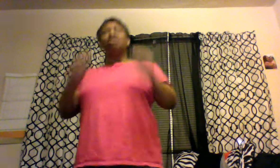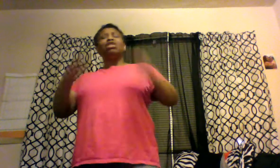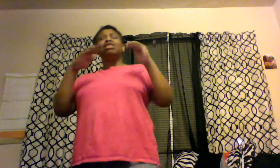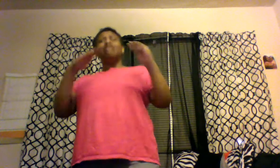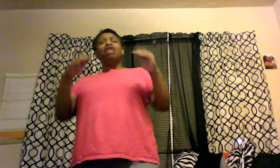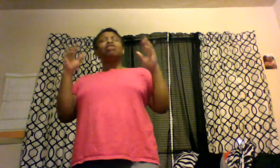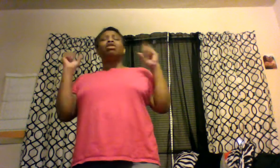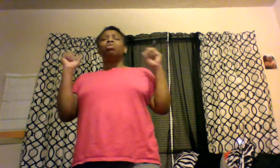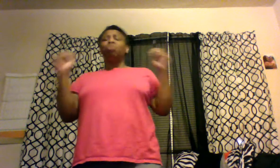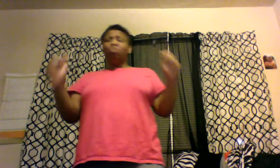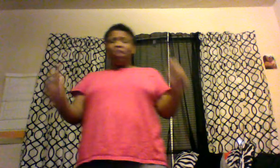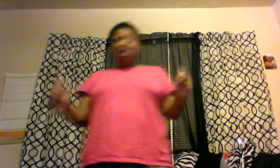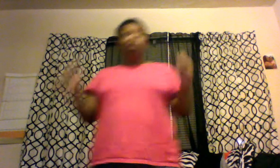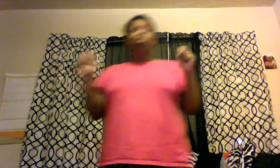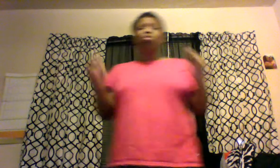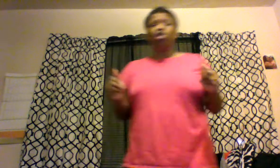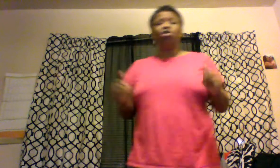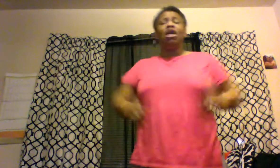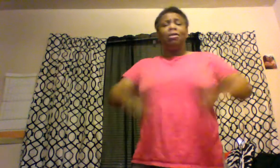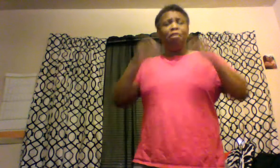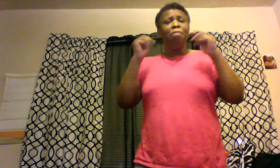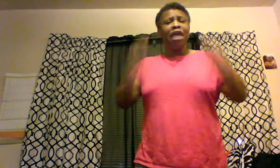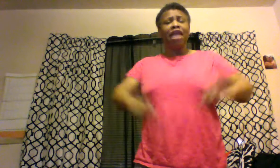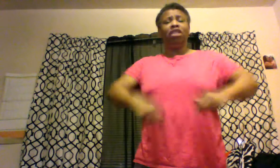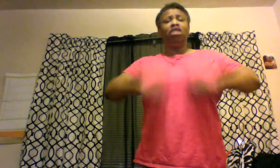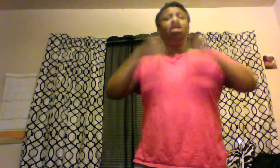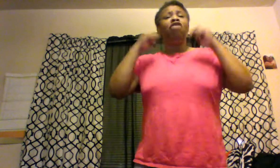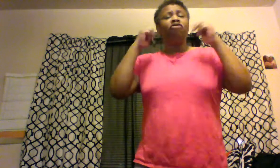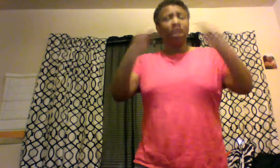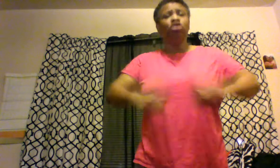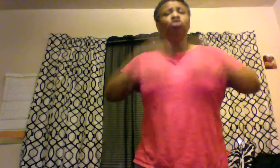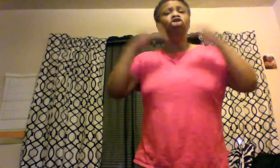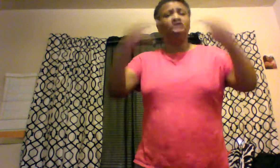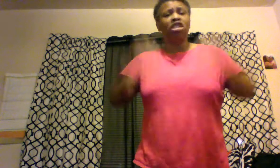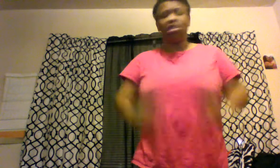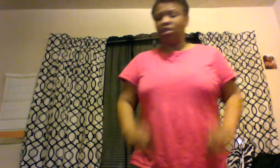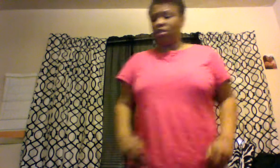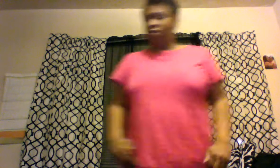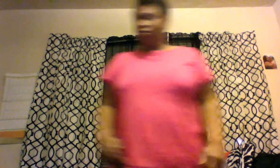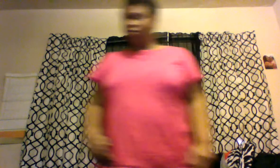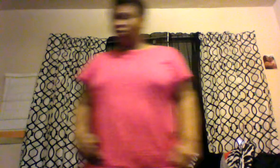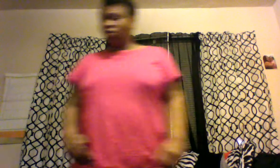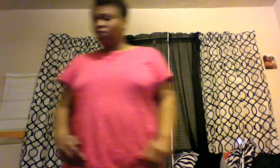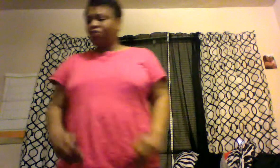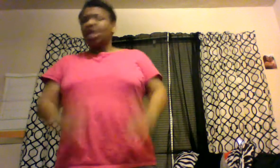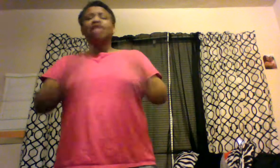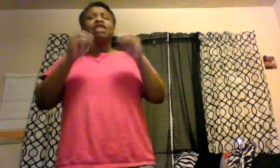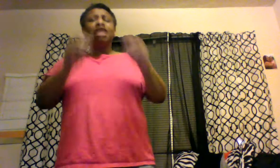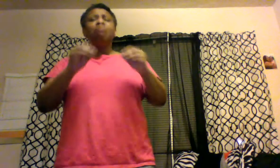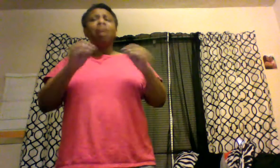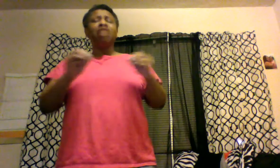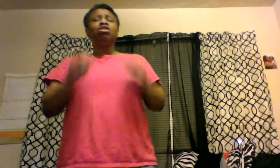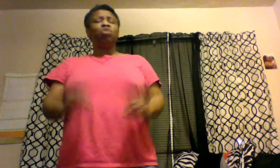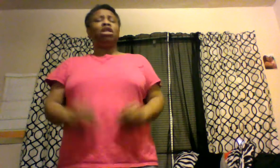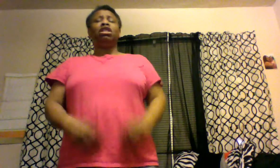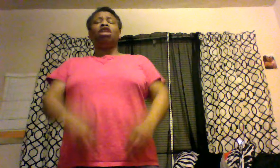on the stairs of the Lincoln Memorial demanding racial justice. His key message was